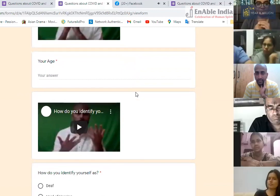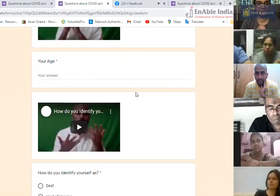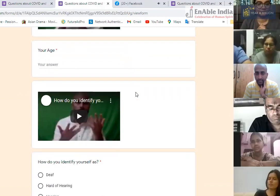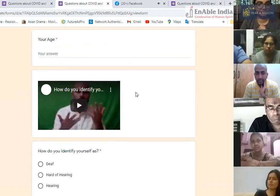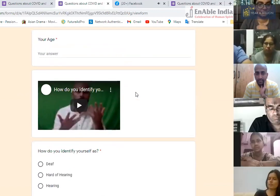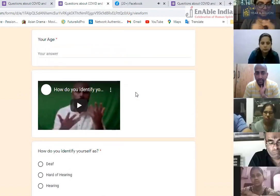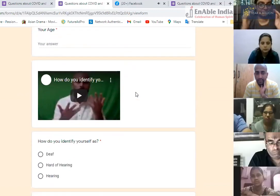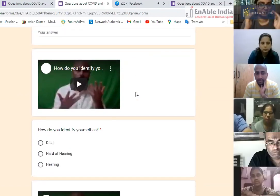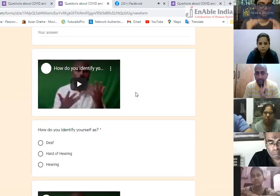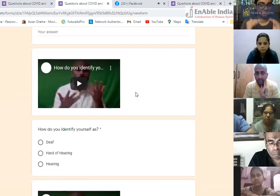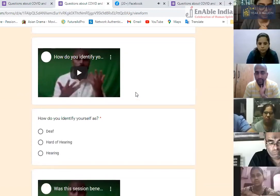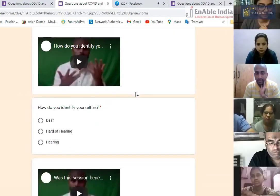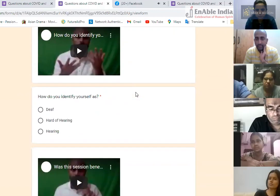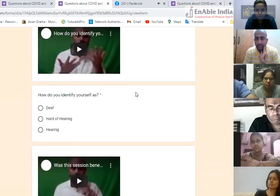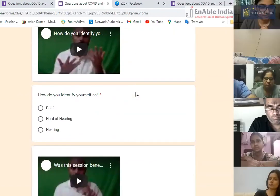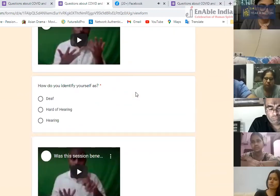What's your age?